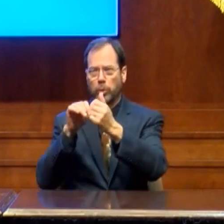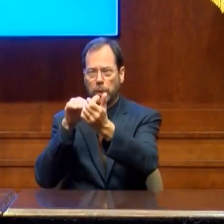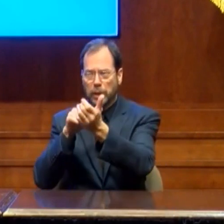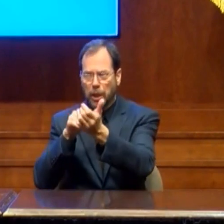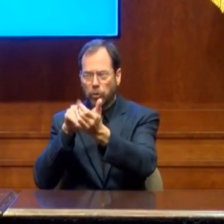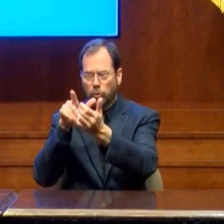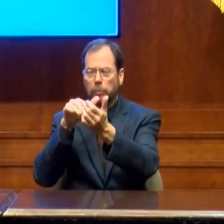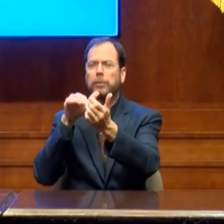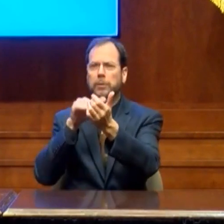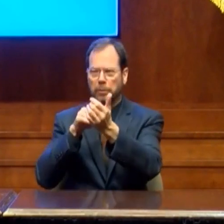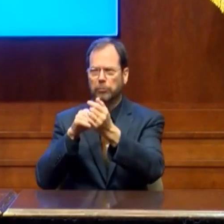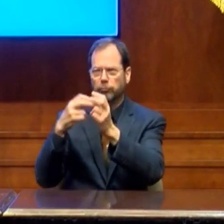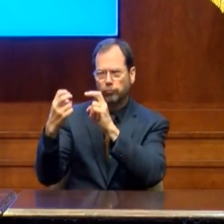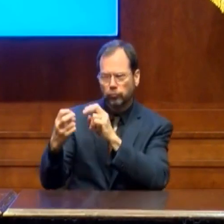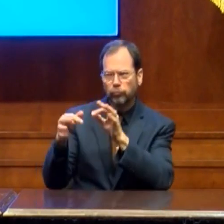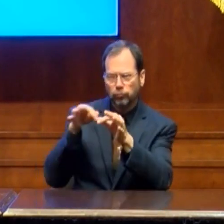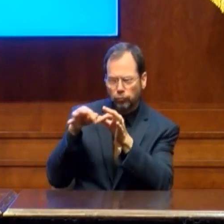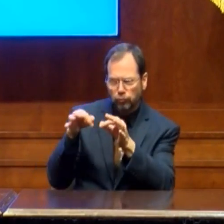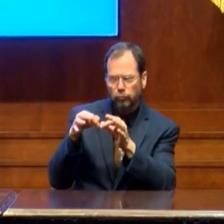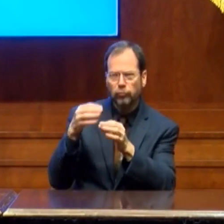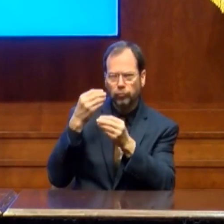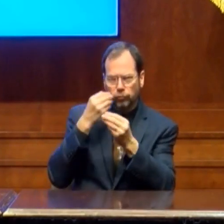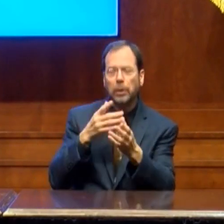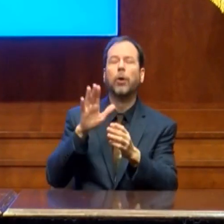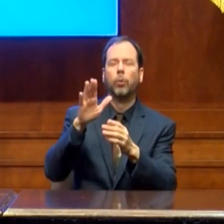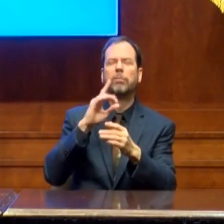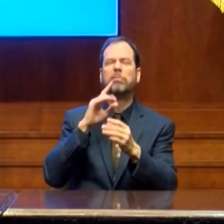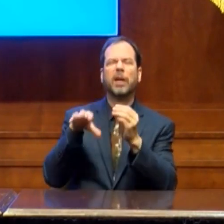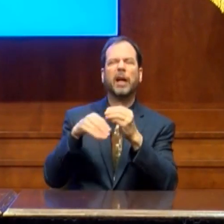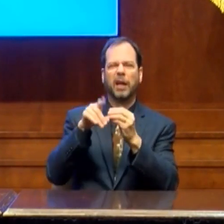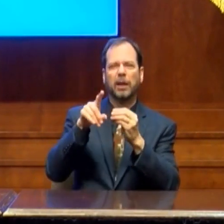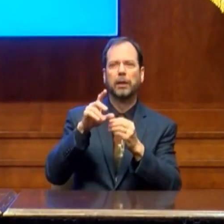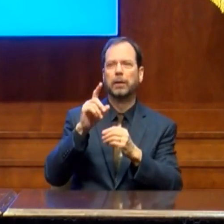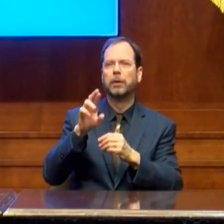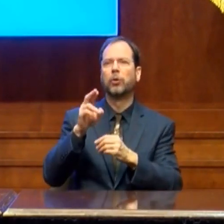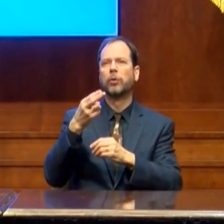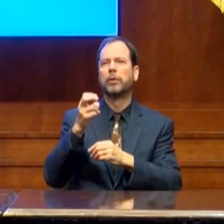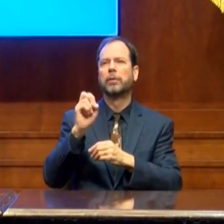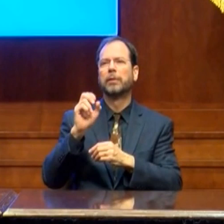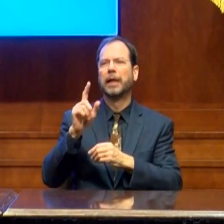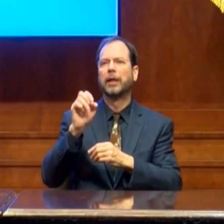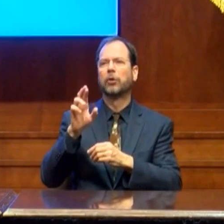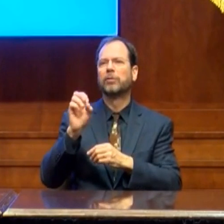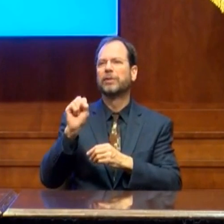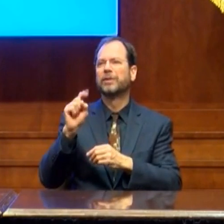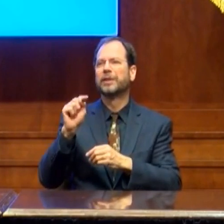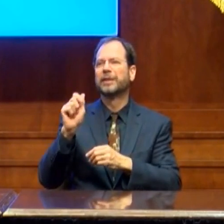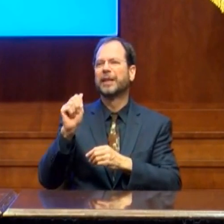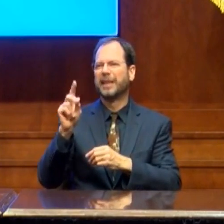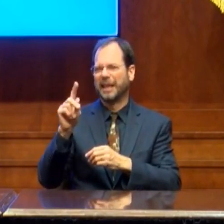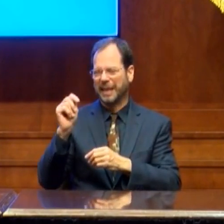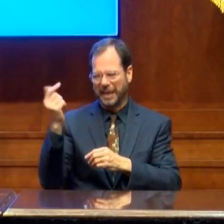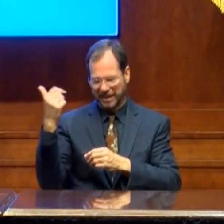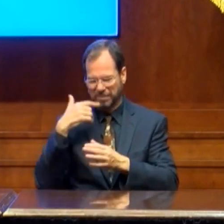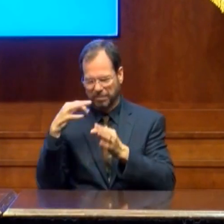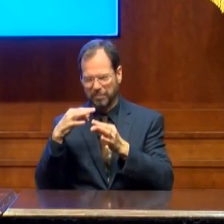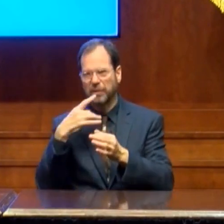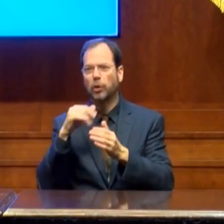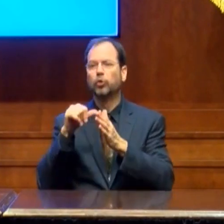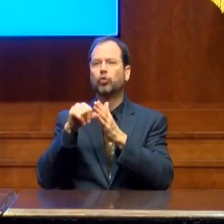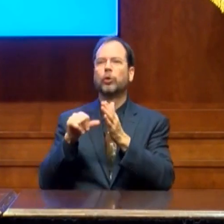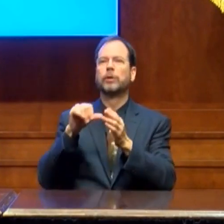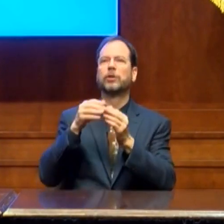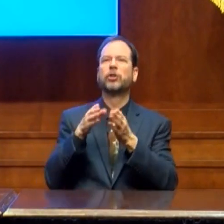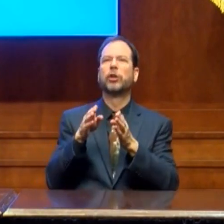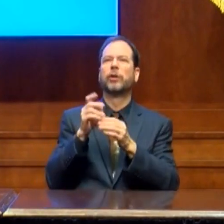doctor will be able to advise you about that. And speaking of which, one thing that Dr. Hellerstedt has made clear, but I saw the